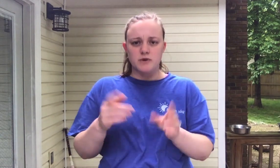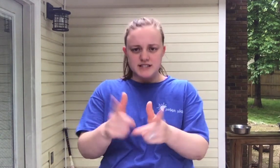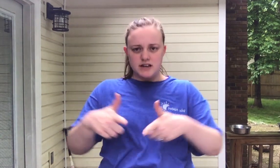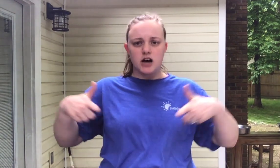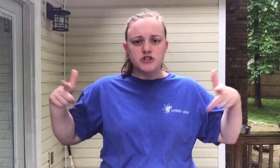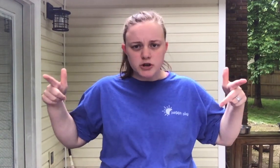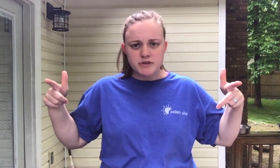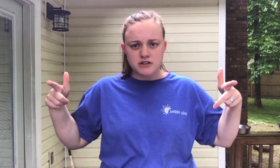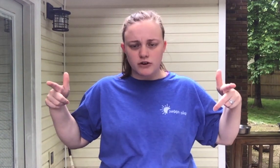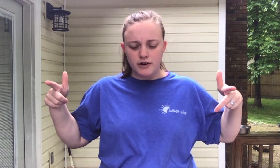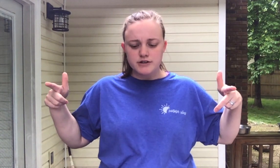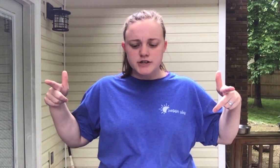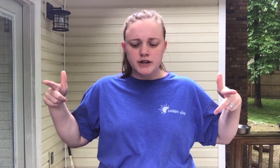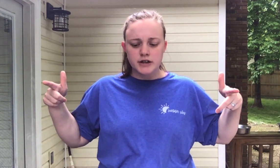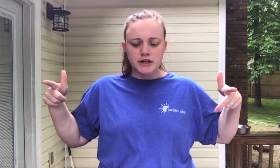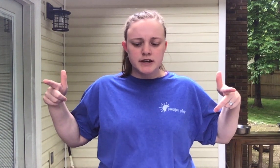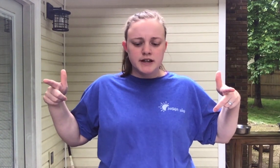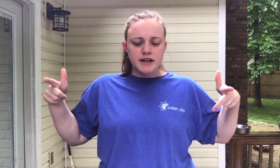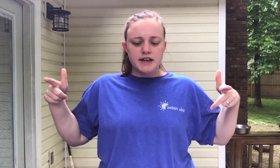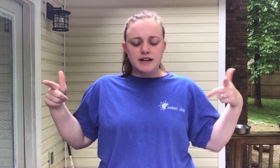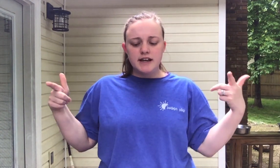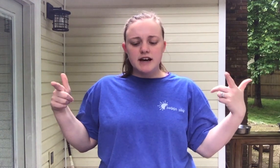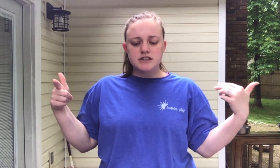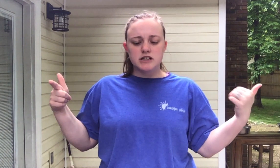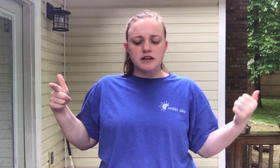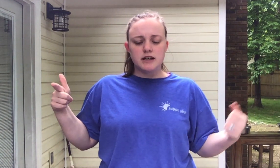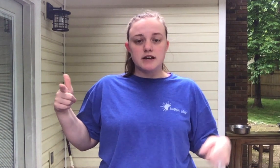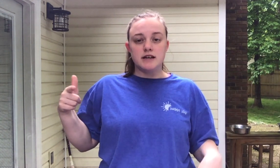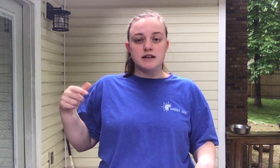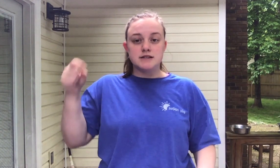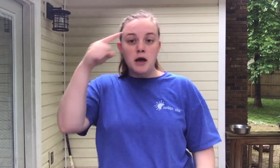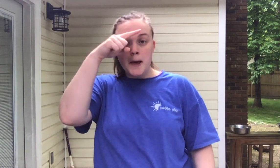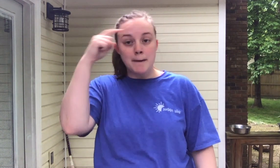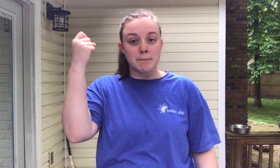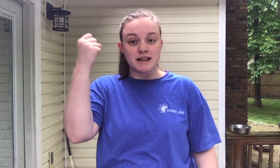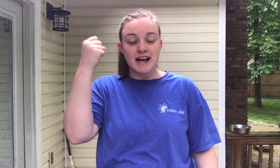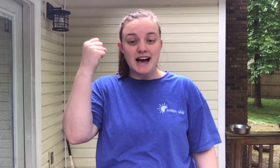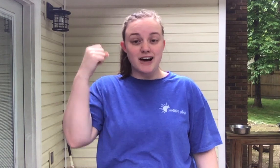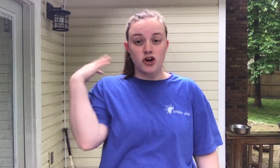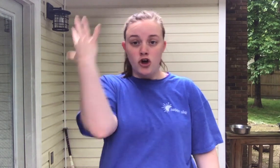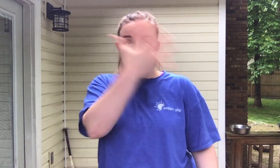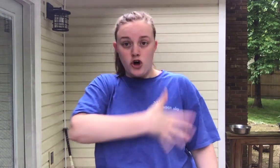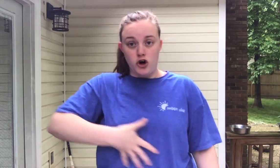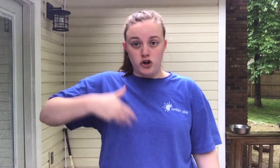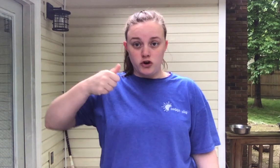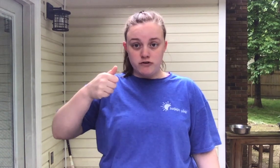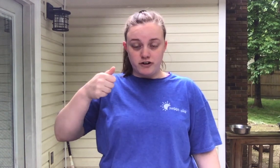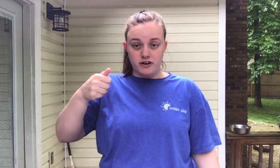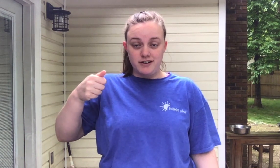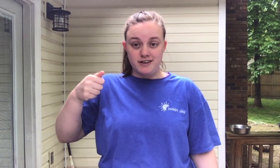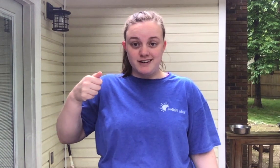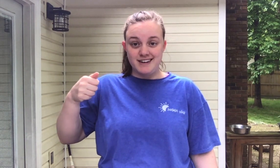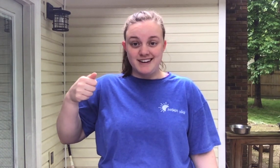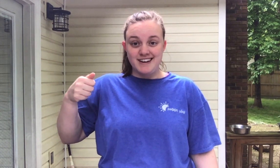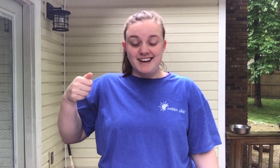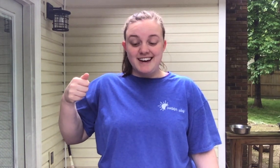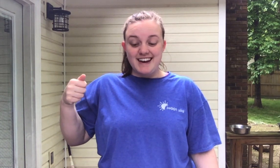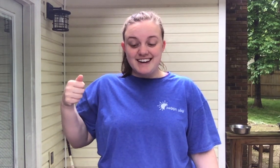said Hunter was large, and he actually is black all over,